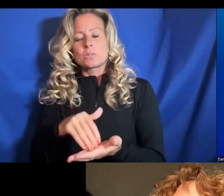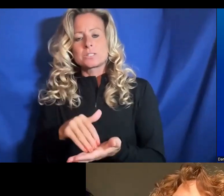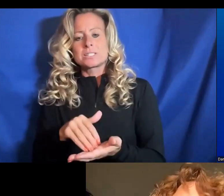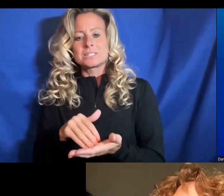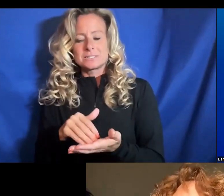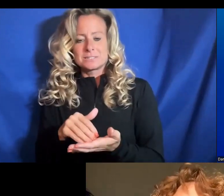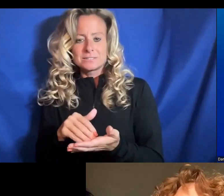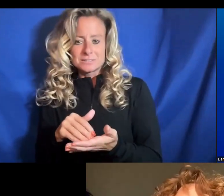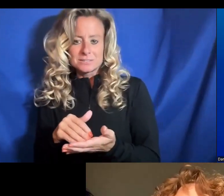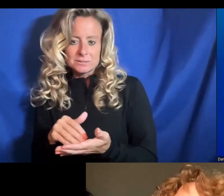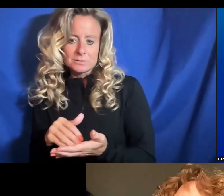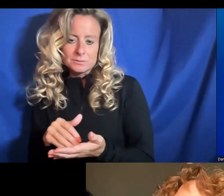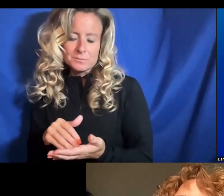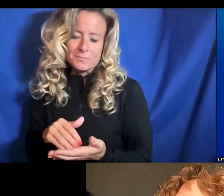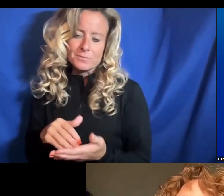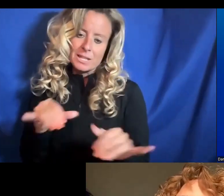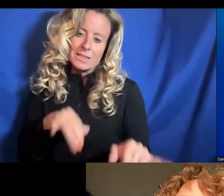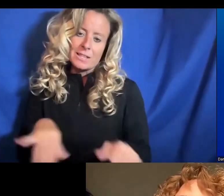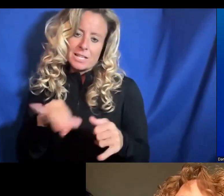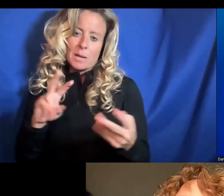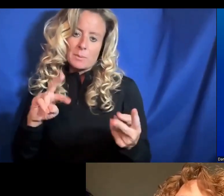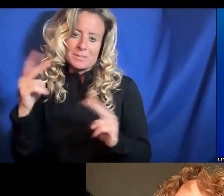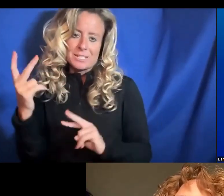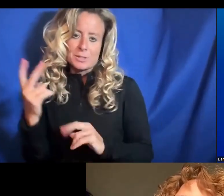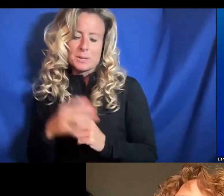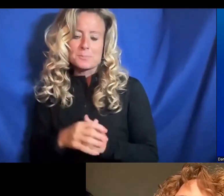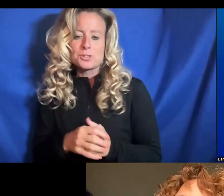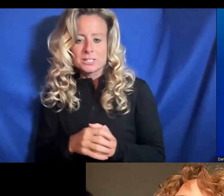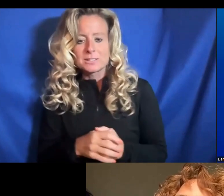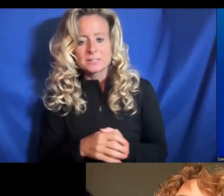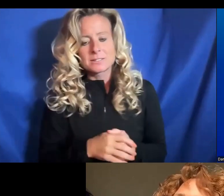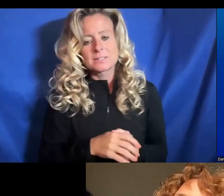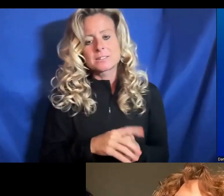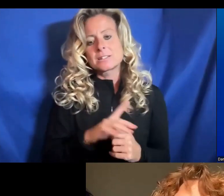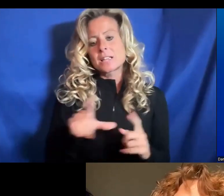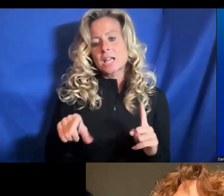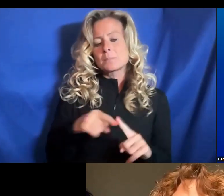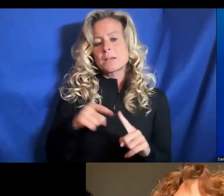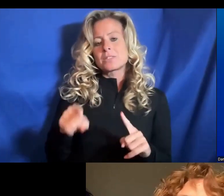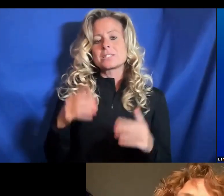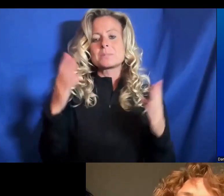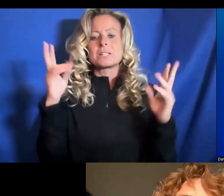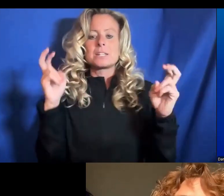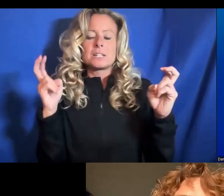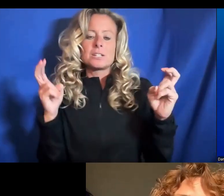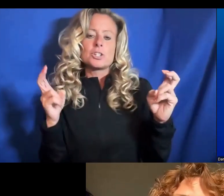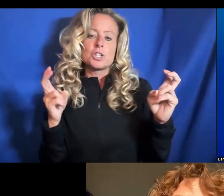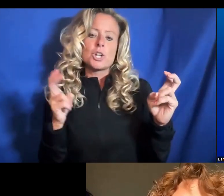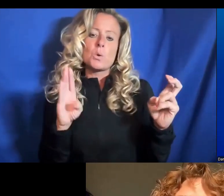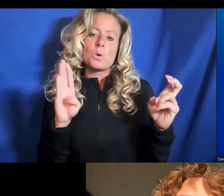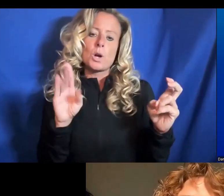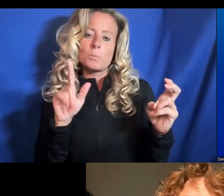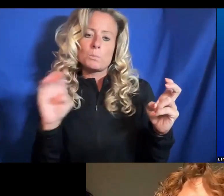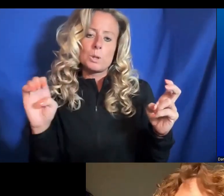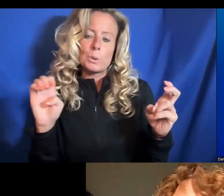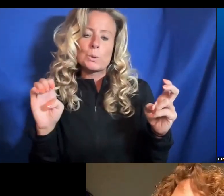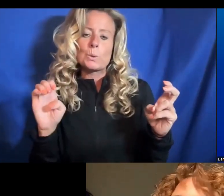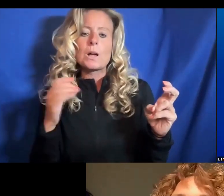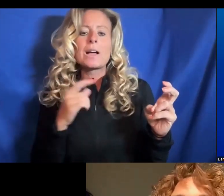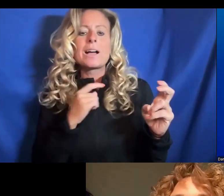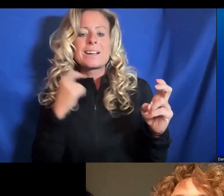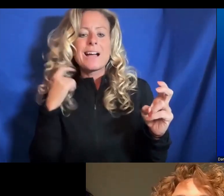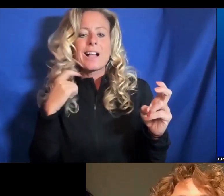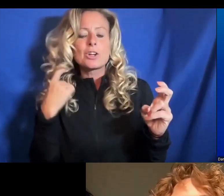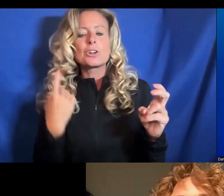that's a insightful. common misconception about this being a blue collar field where you're not going to make enough money. I think that